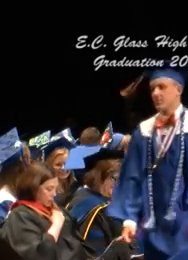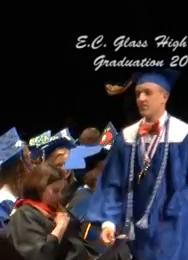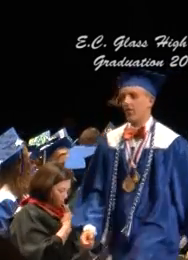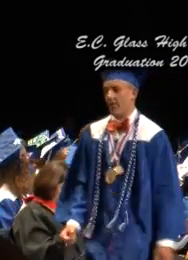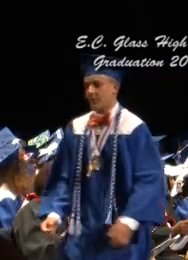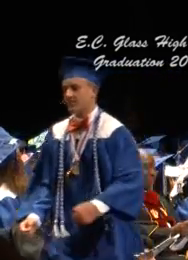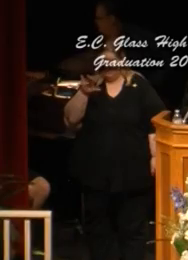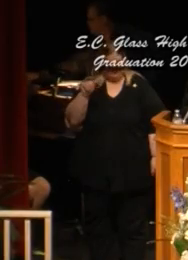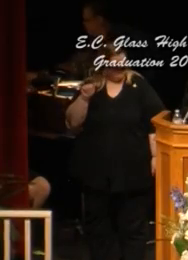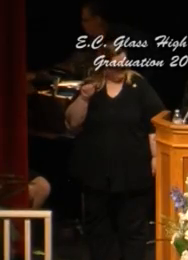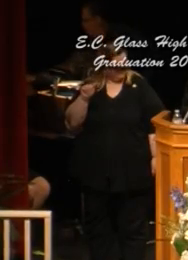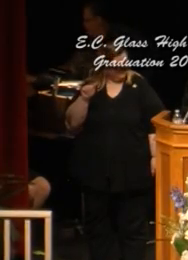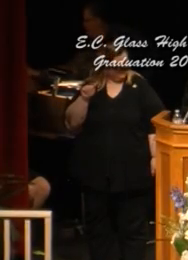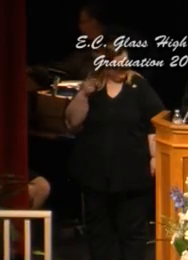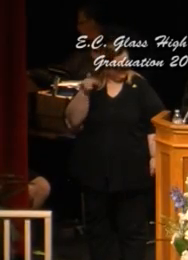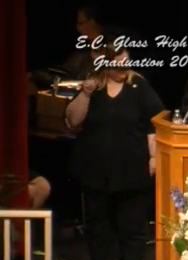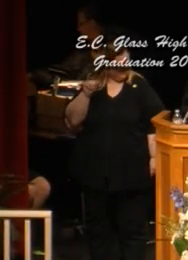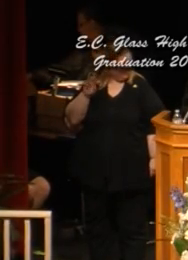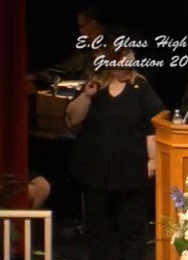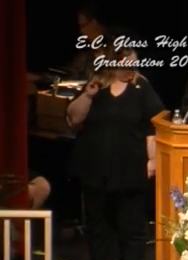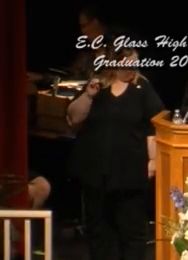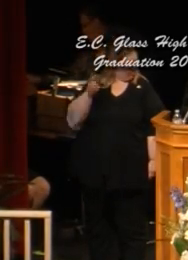Valencia Simone Harmon.